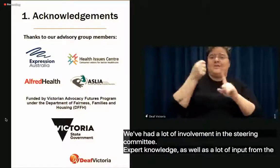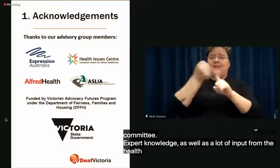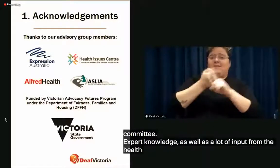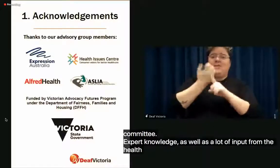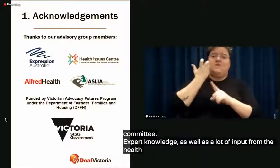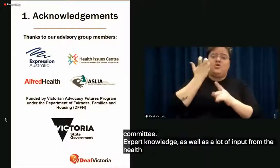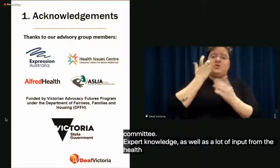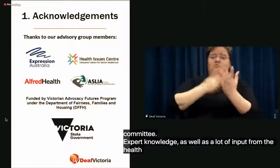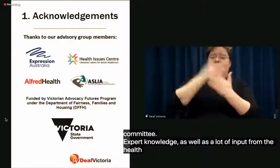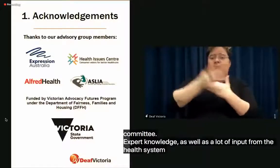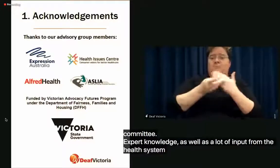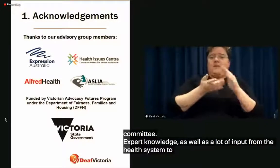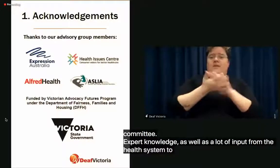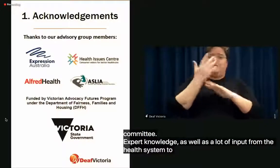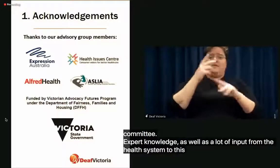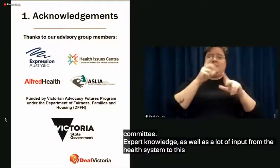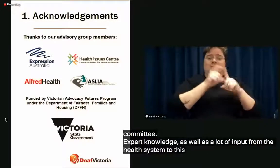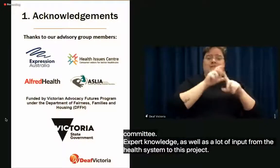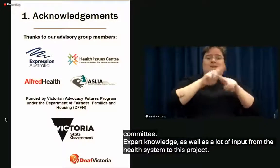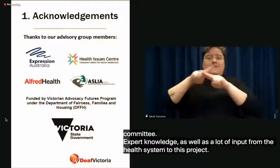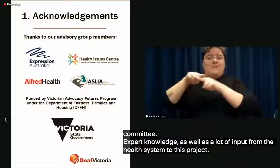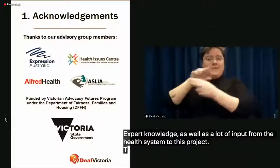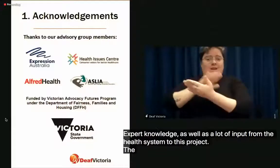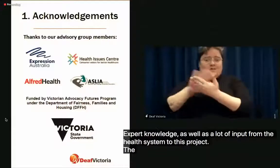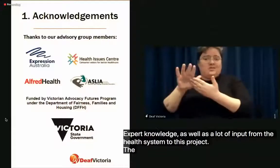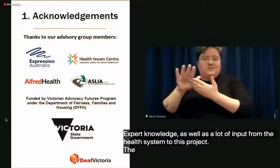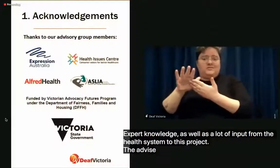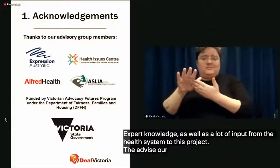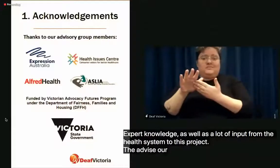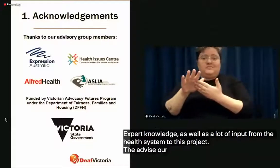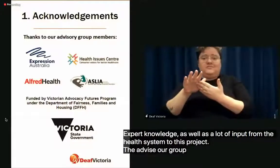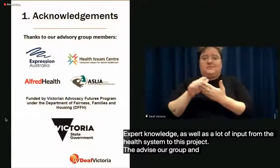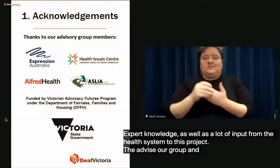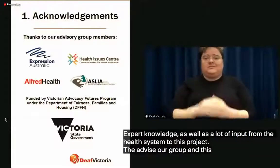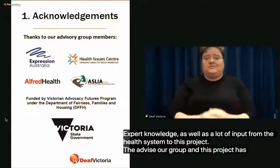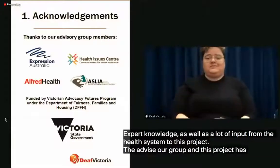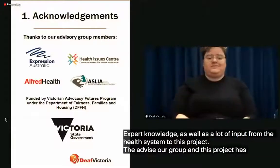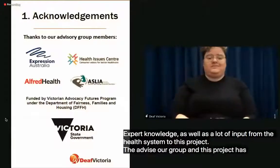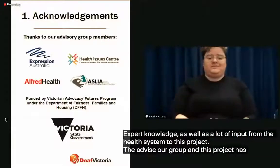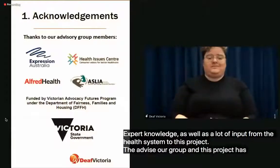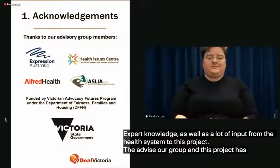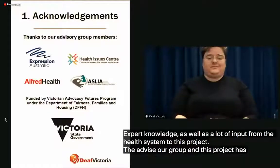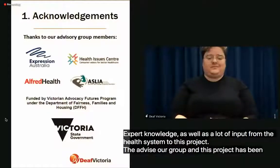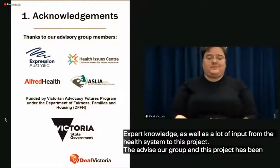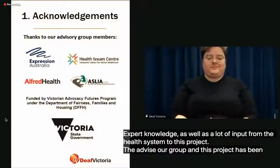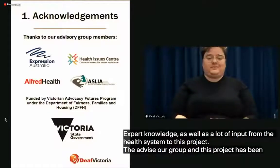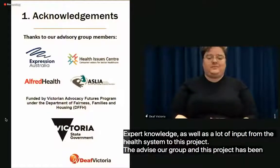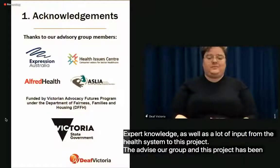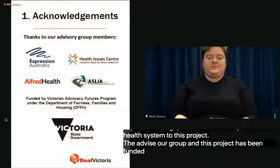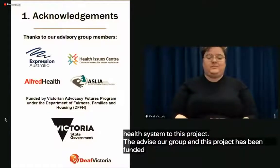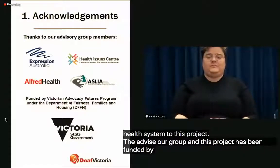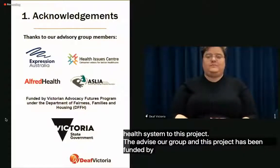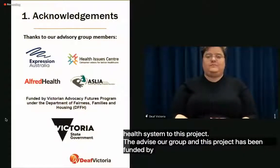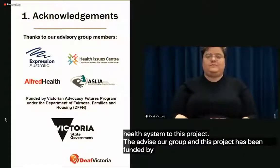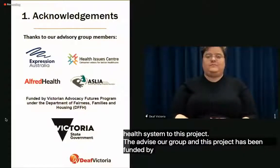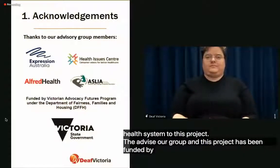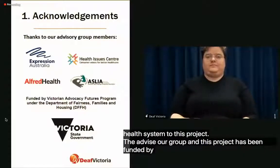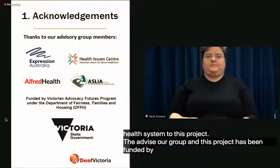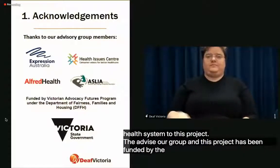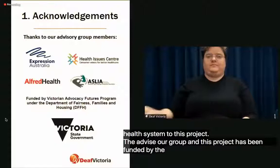advisory group and this project has been funded by the Victorian Government, Department of Fairness, Families